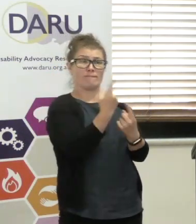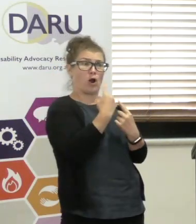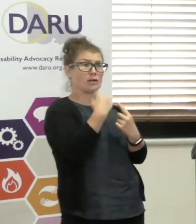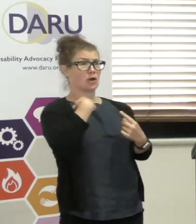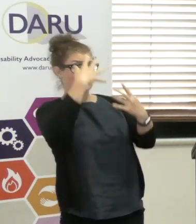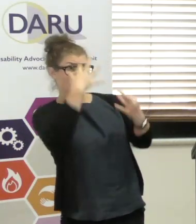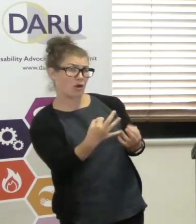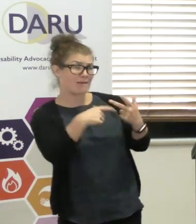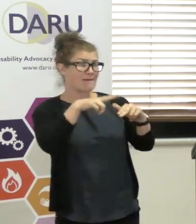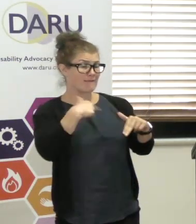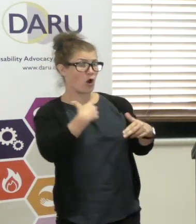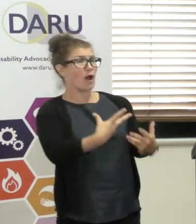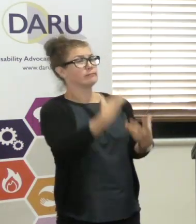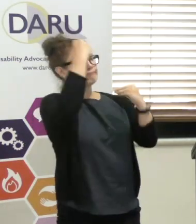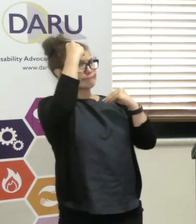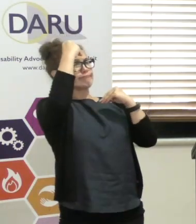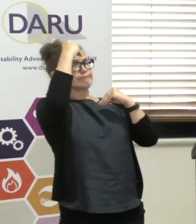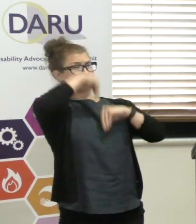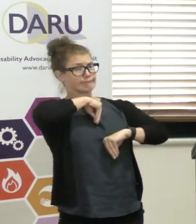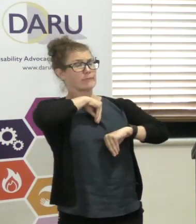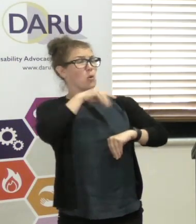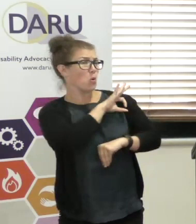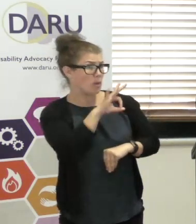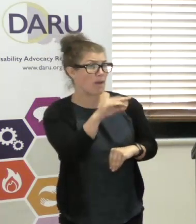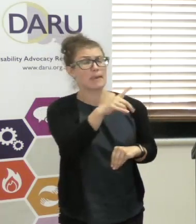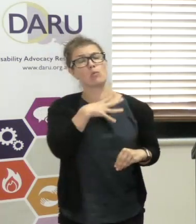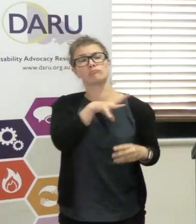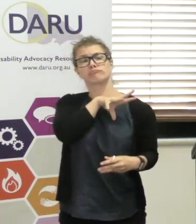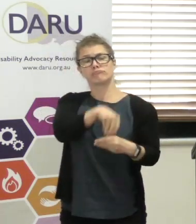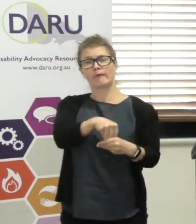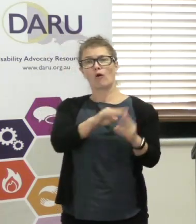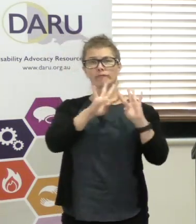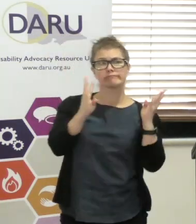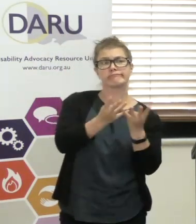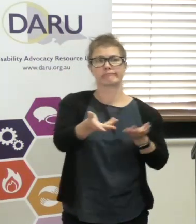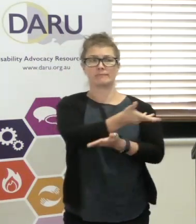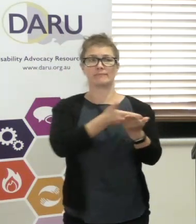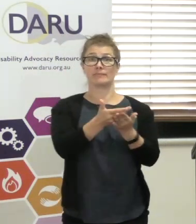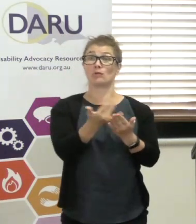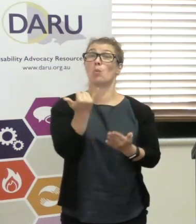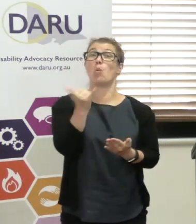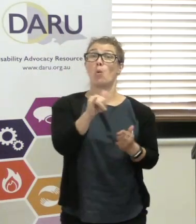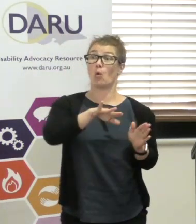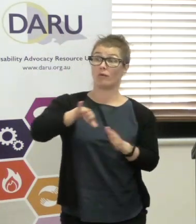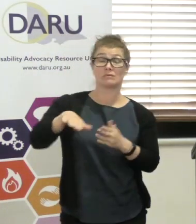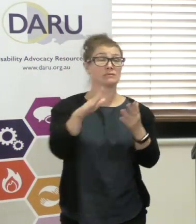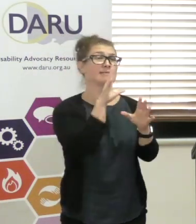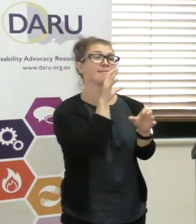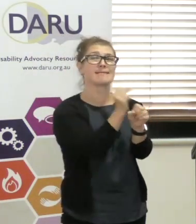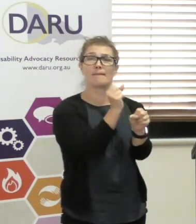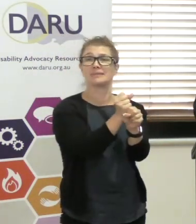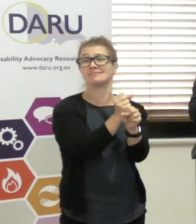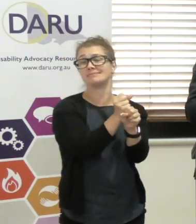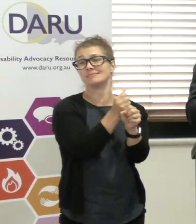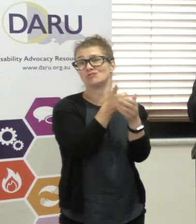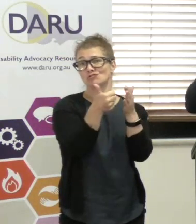not, but we'd really like you to be part of that. Or a lot of governments do this. So government agencies tend to do